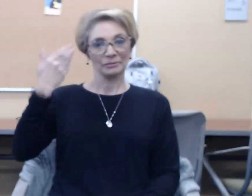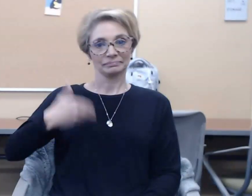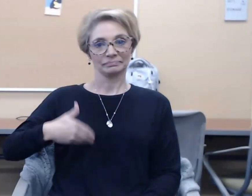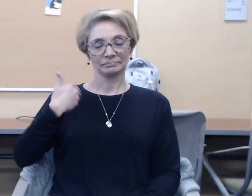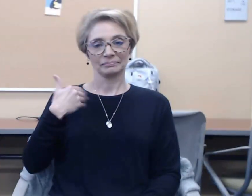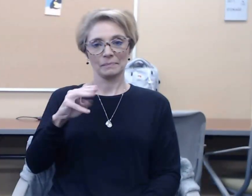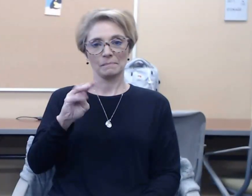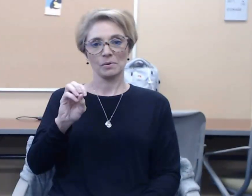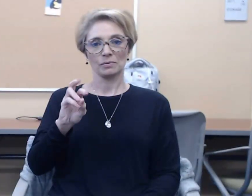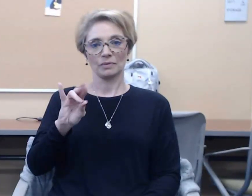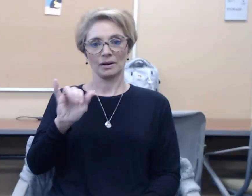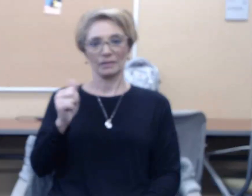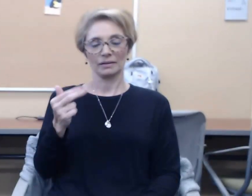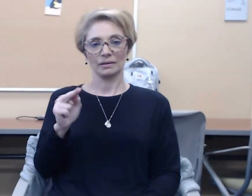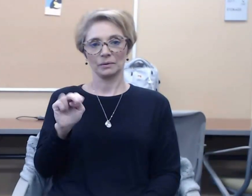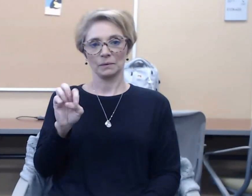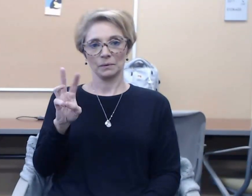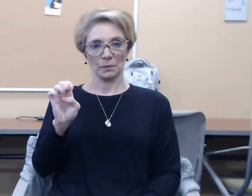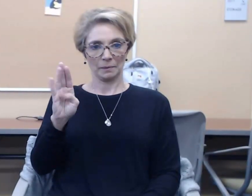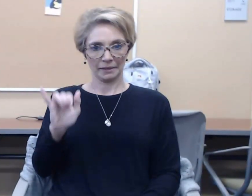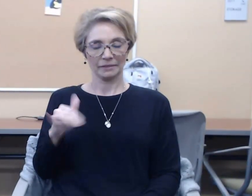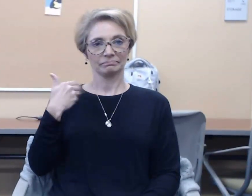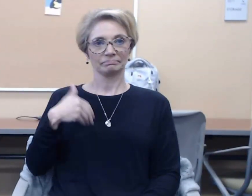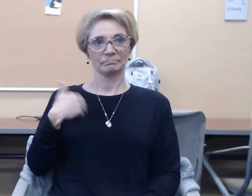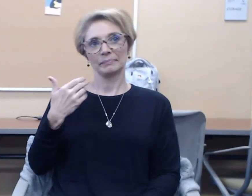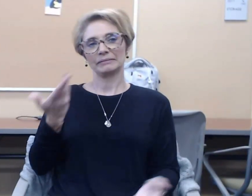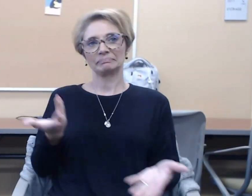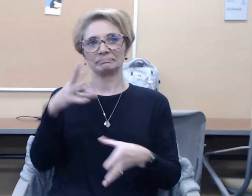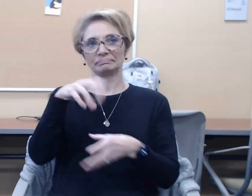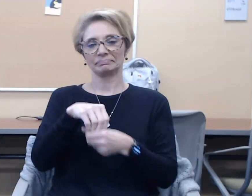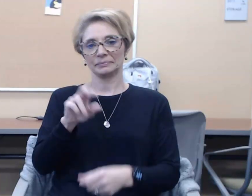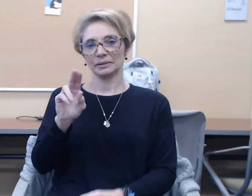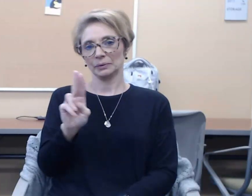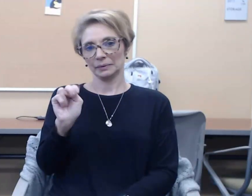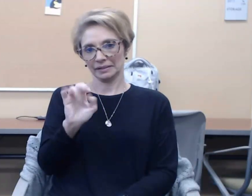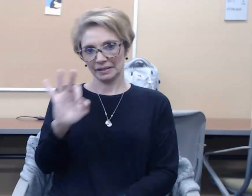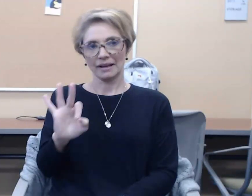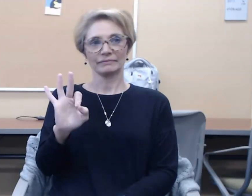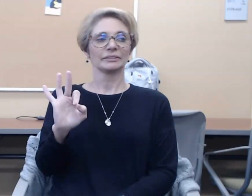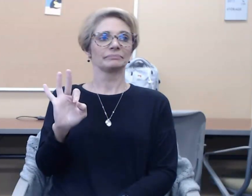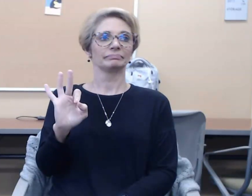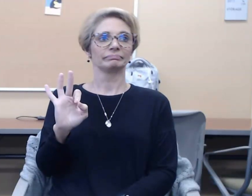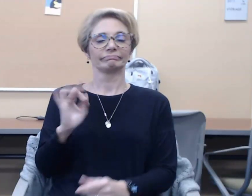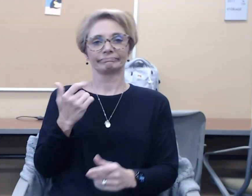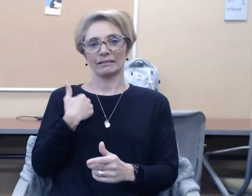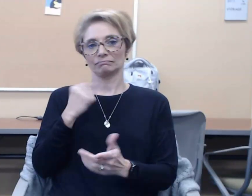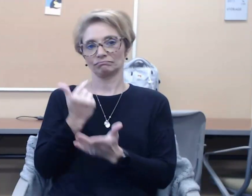from UNF. I graduated with my bachelor's in community interpreting, and this past May in 2024,